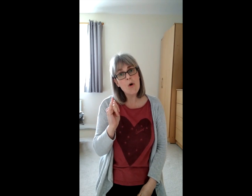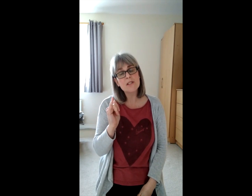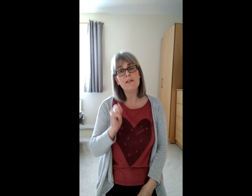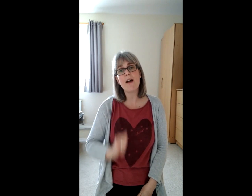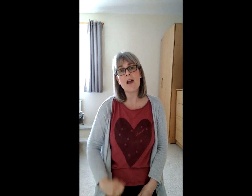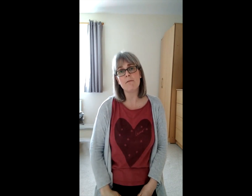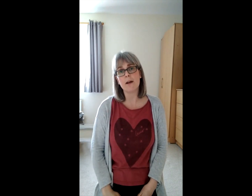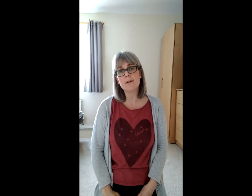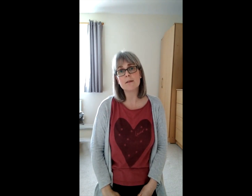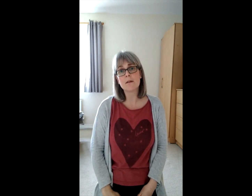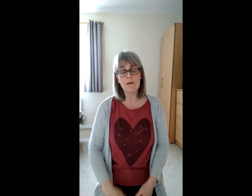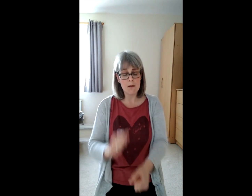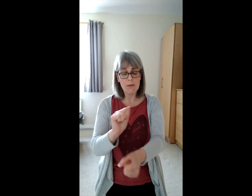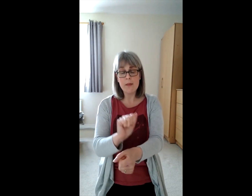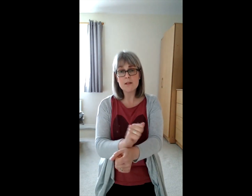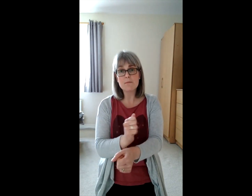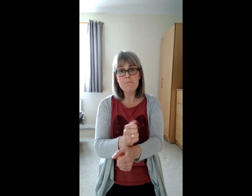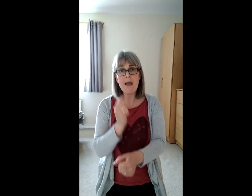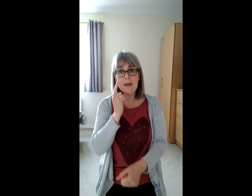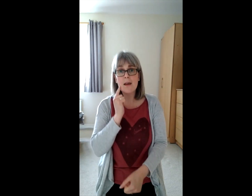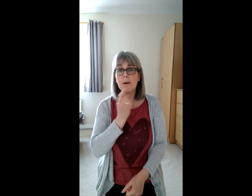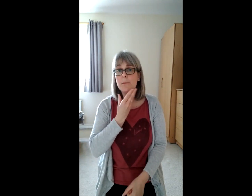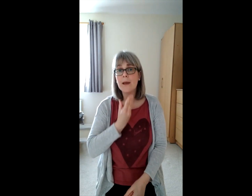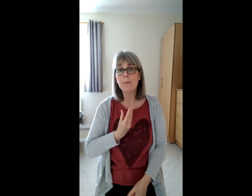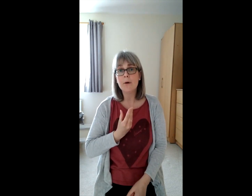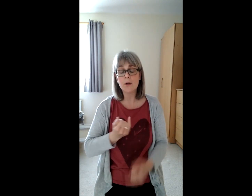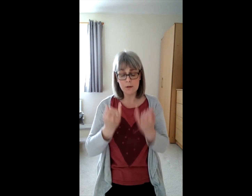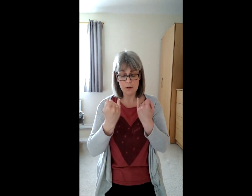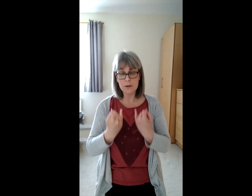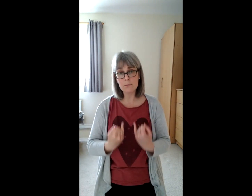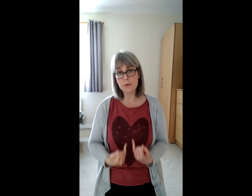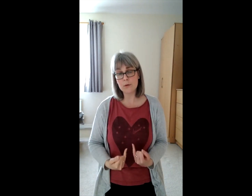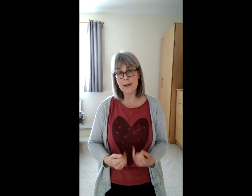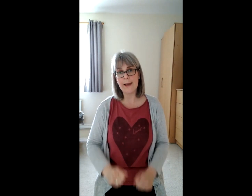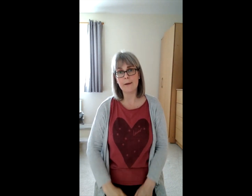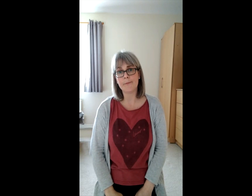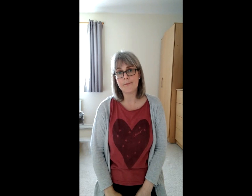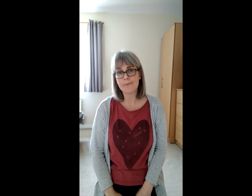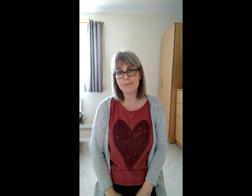naughty virus that's making people poorly.